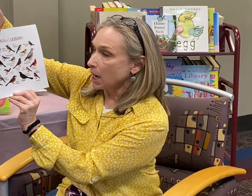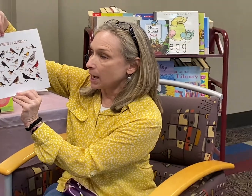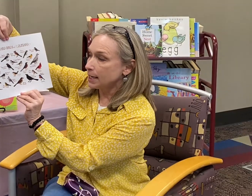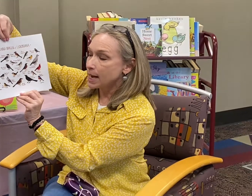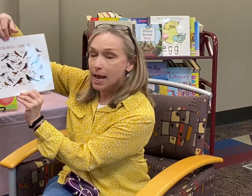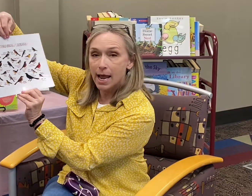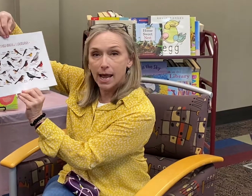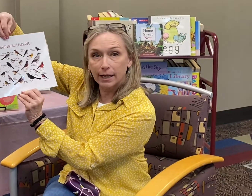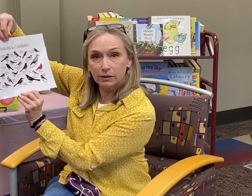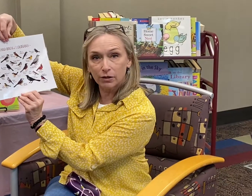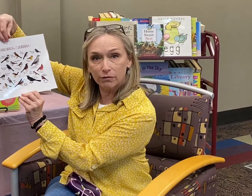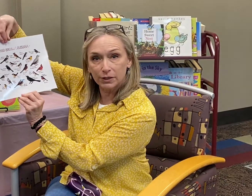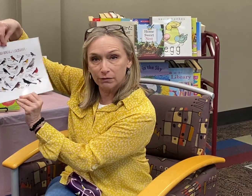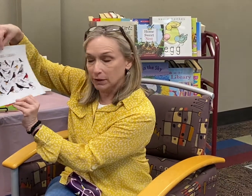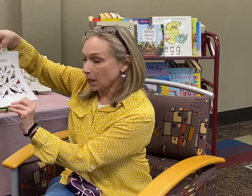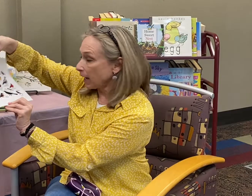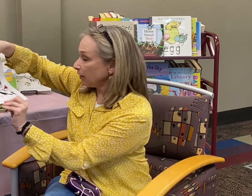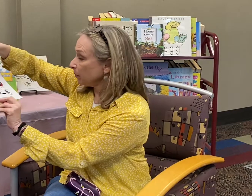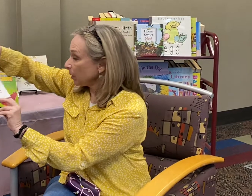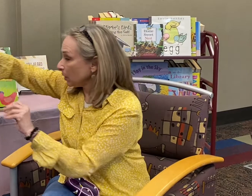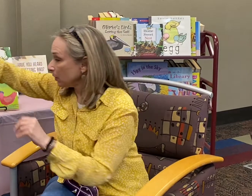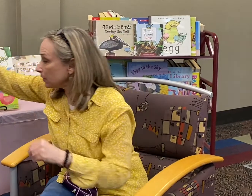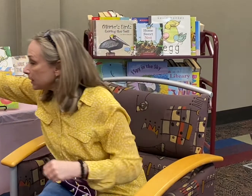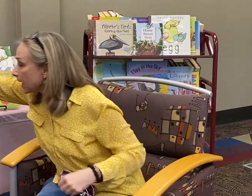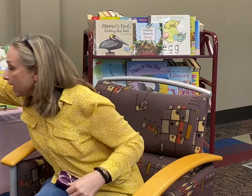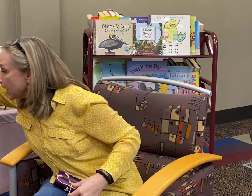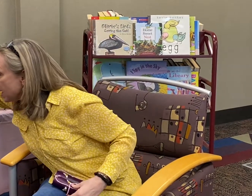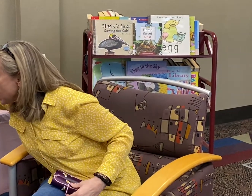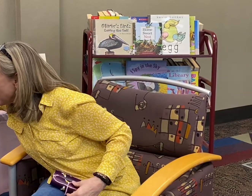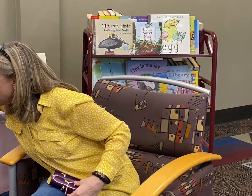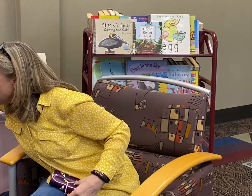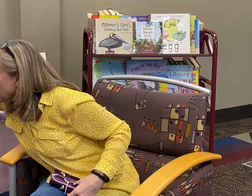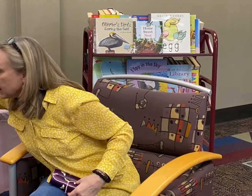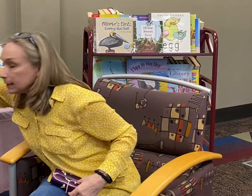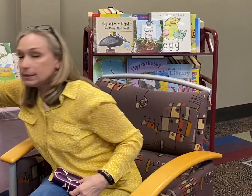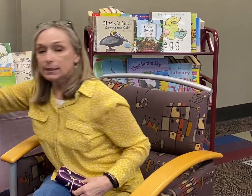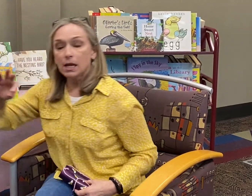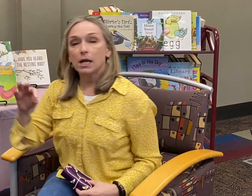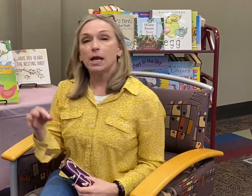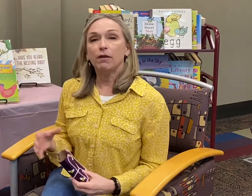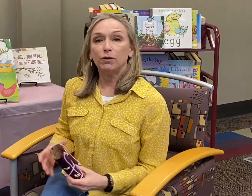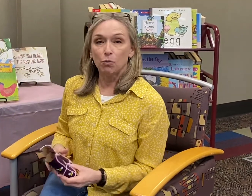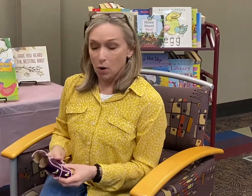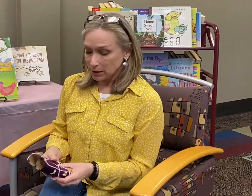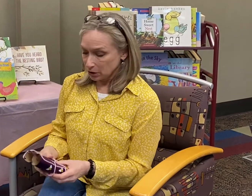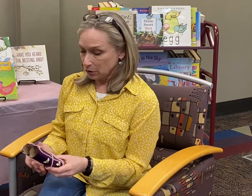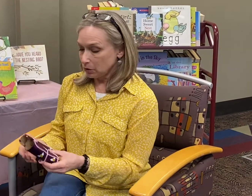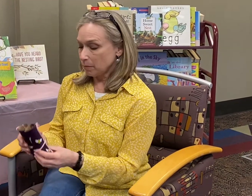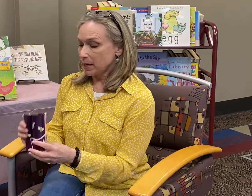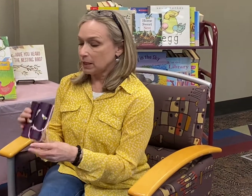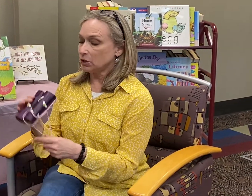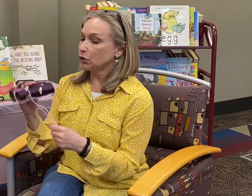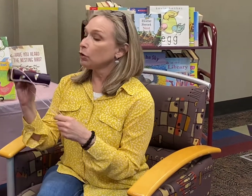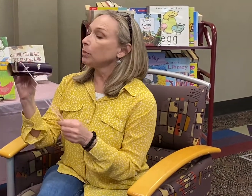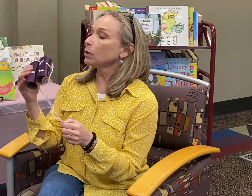outside and look for different kinds of birds. And if you want to, you can make these super